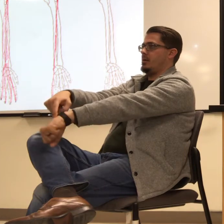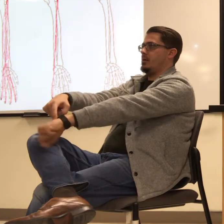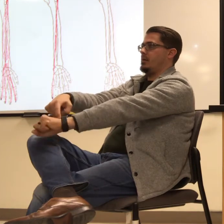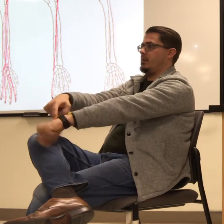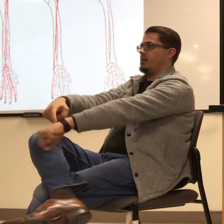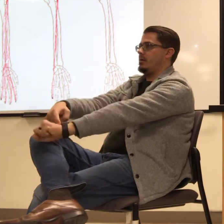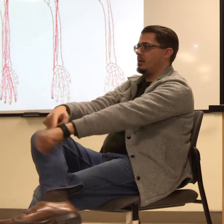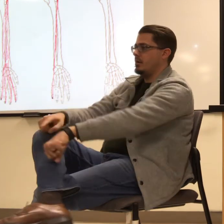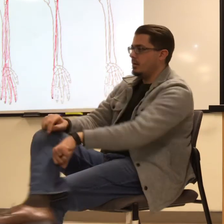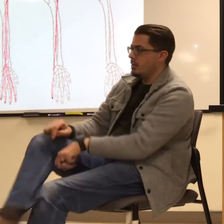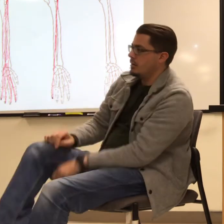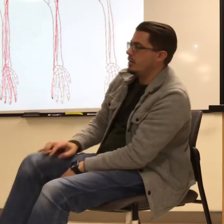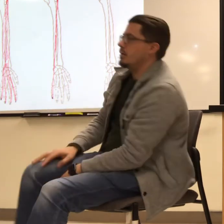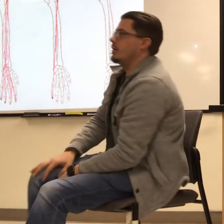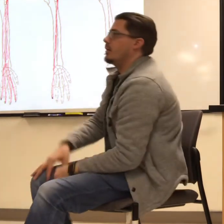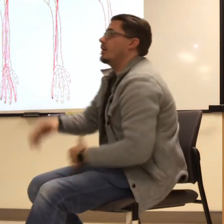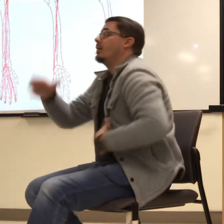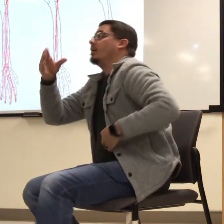And